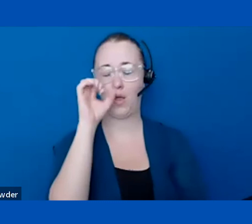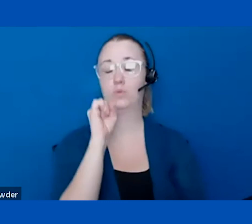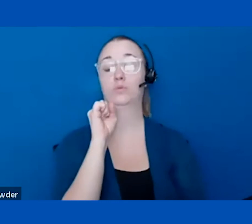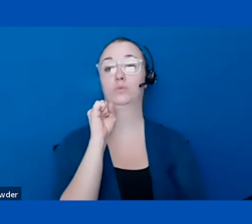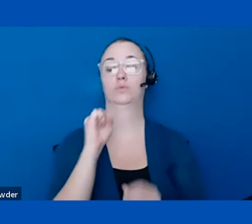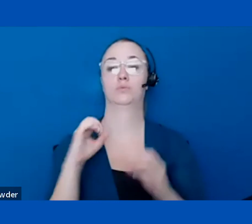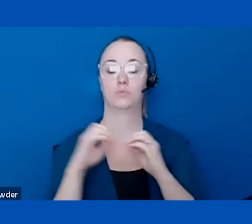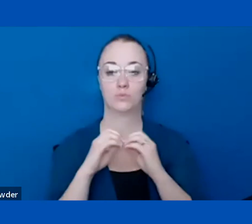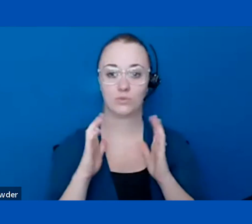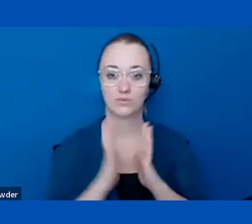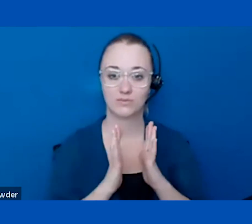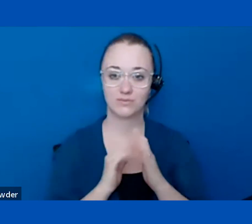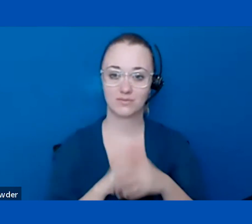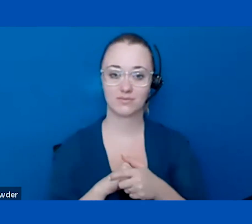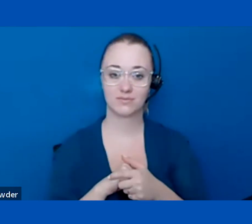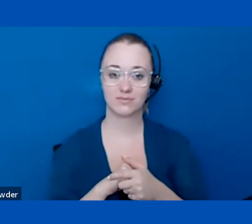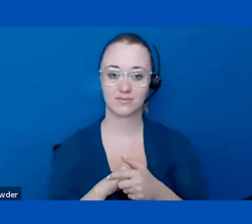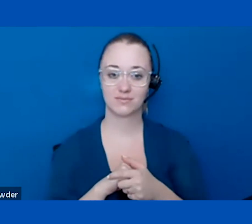other.